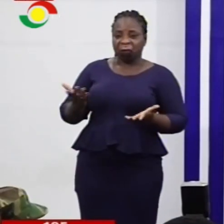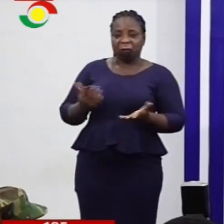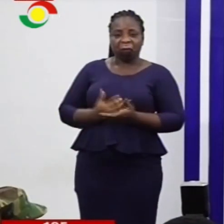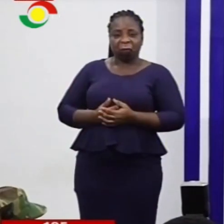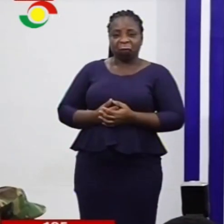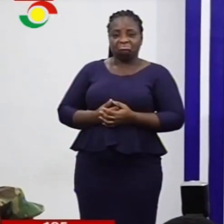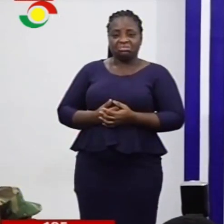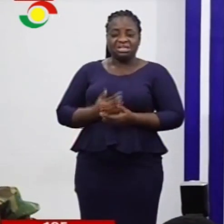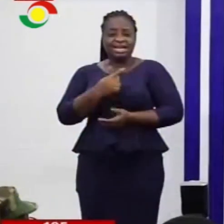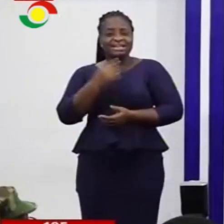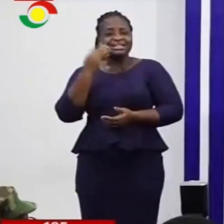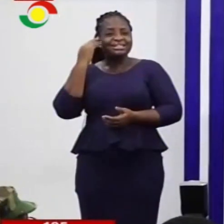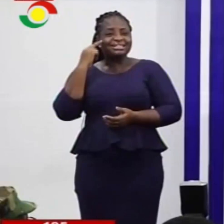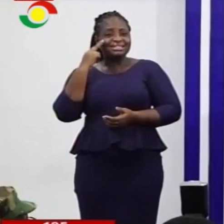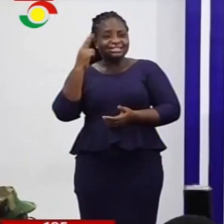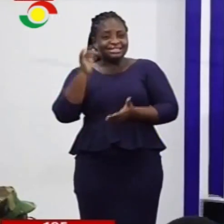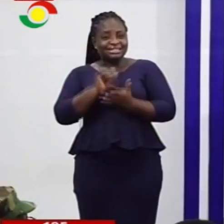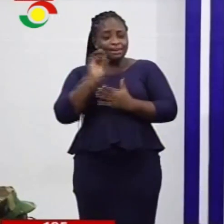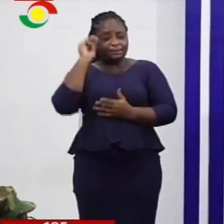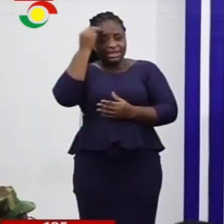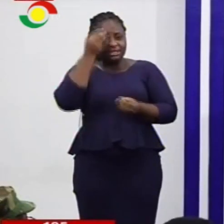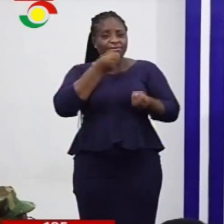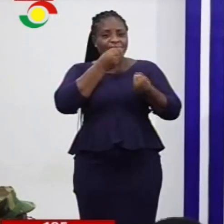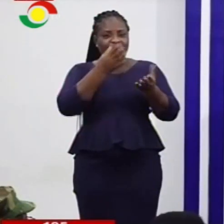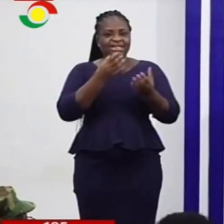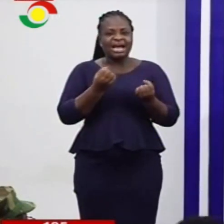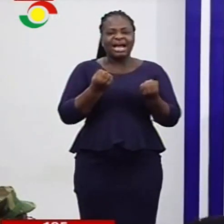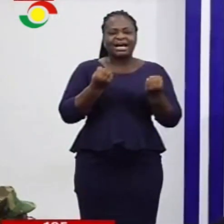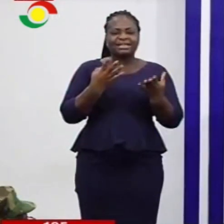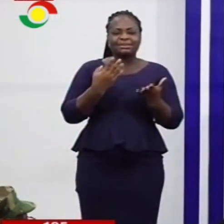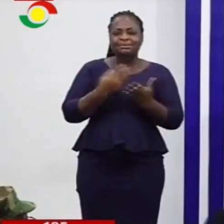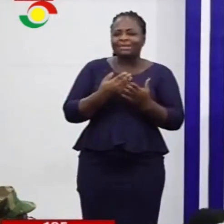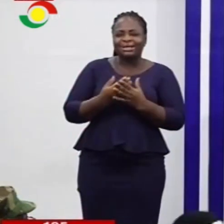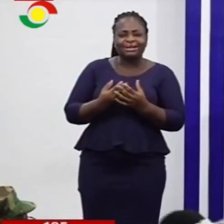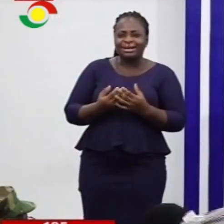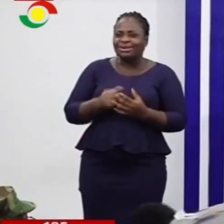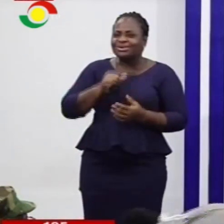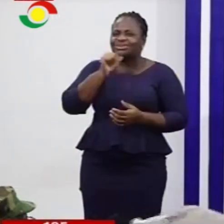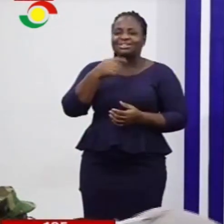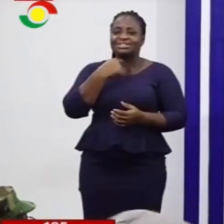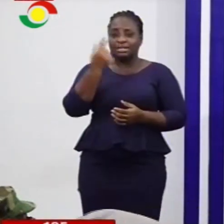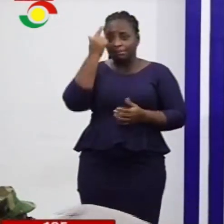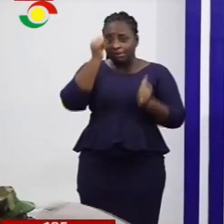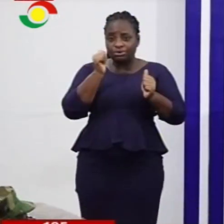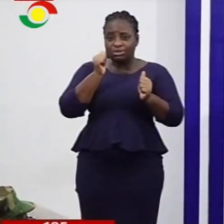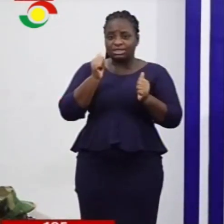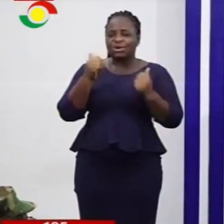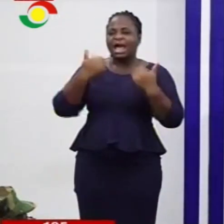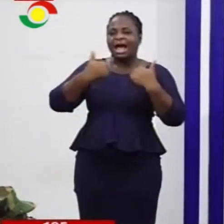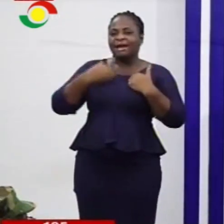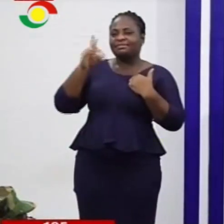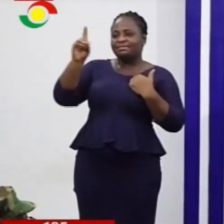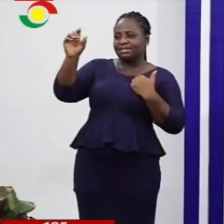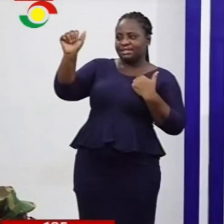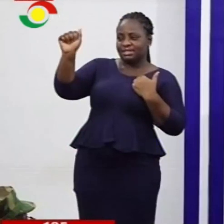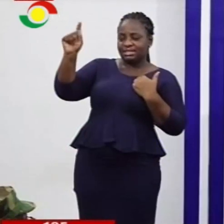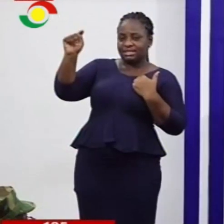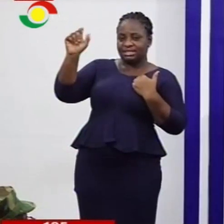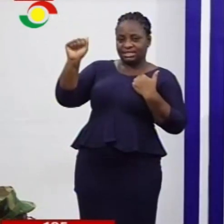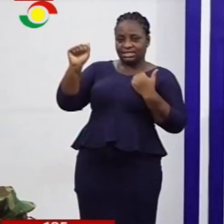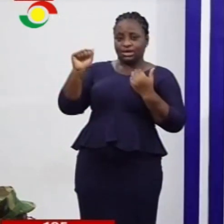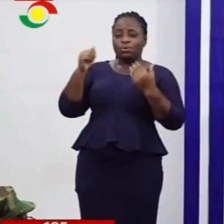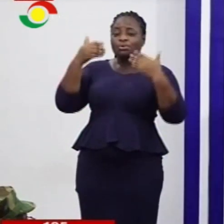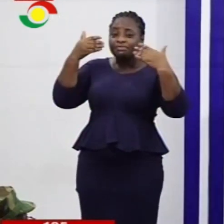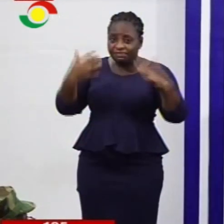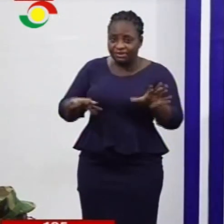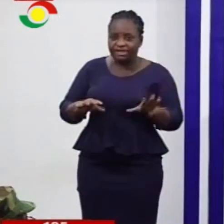you realize it, the honorable could job on crew may be some desk and oya hen man can because ye a data no catching the area, Yabama, Obie,